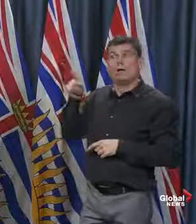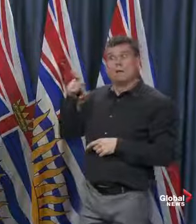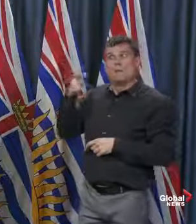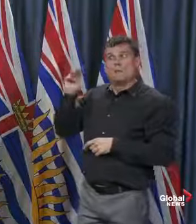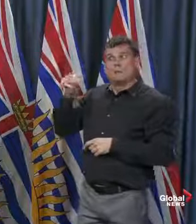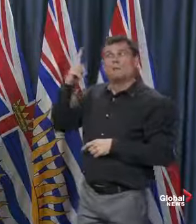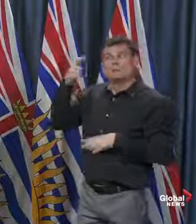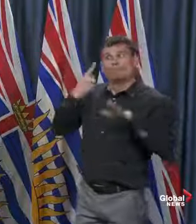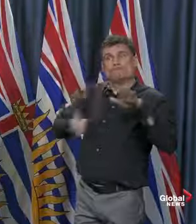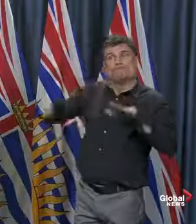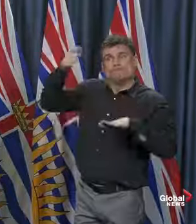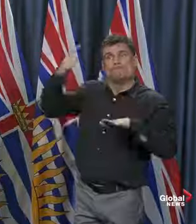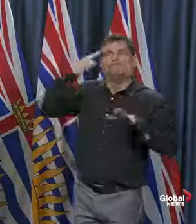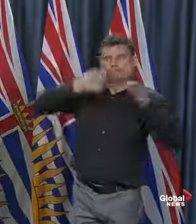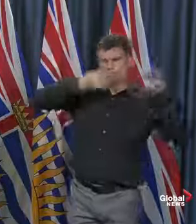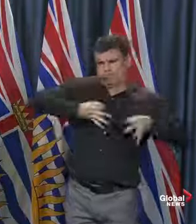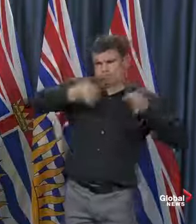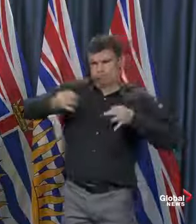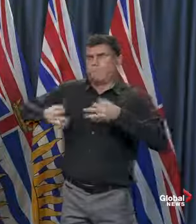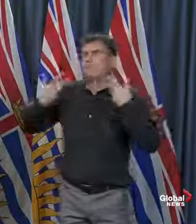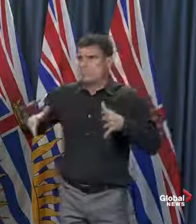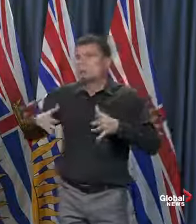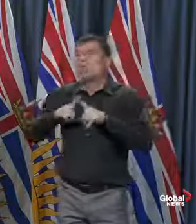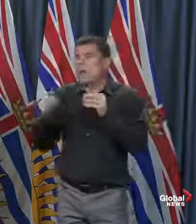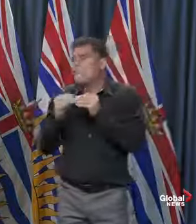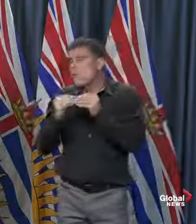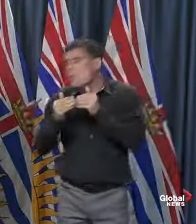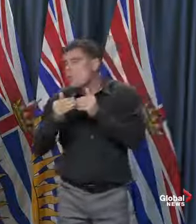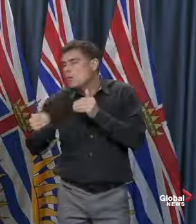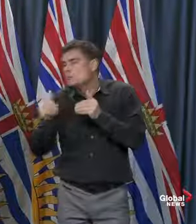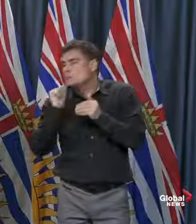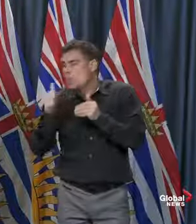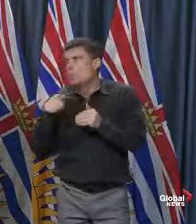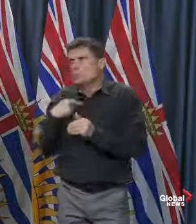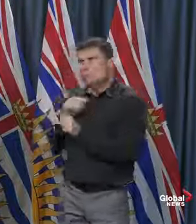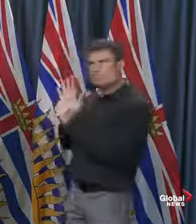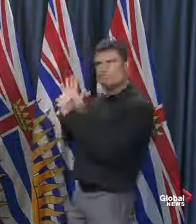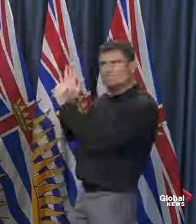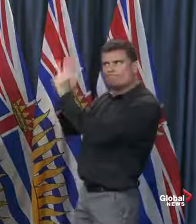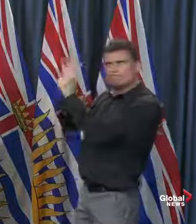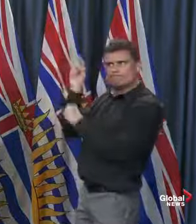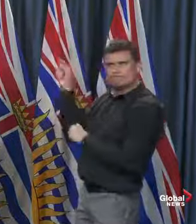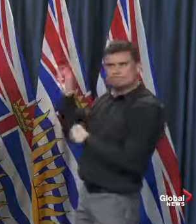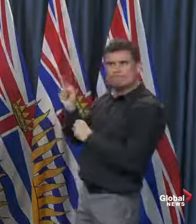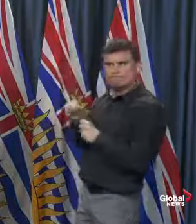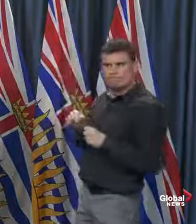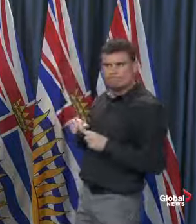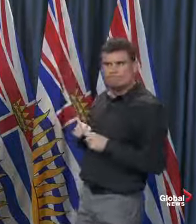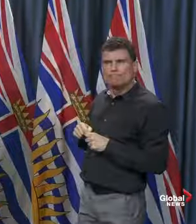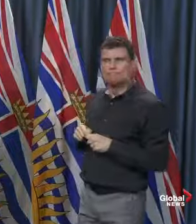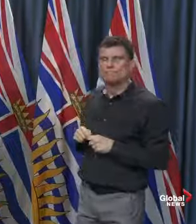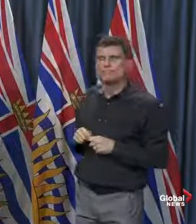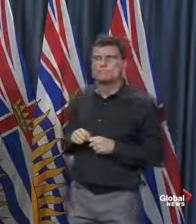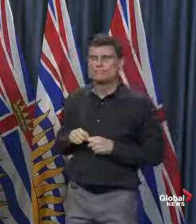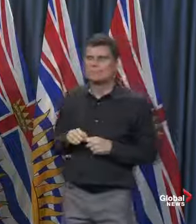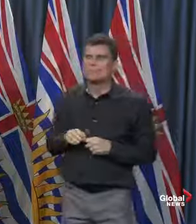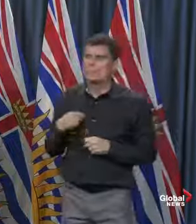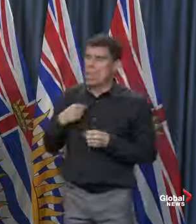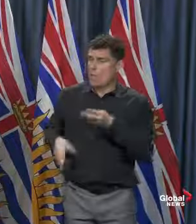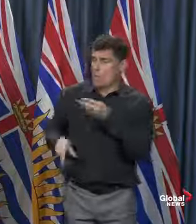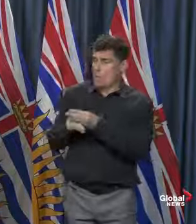strong action at the border, and we're just going to continue to advocate on that question. I should add, though, that, and it's important, that